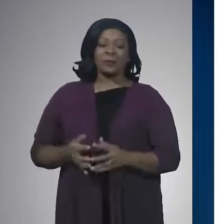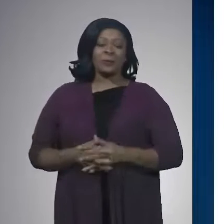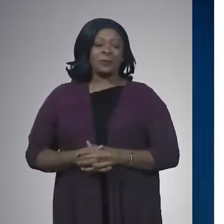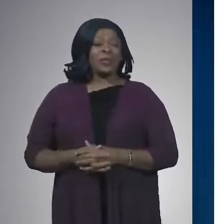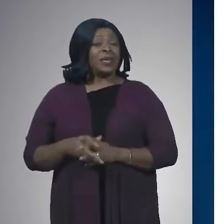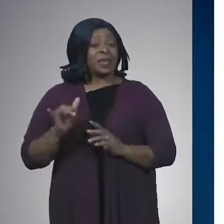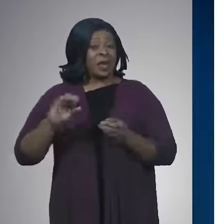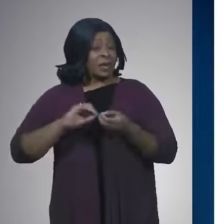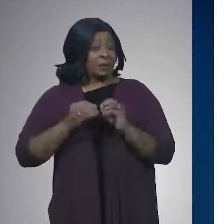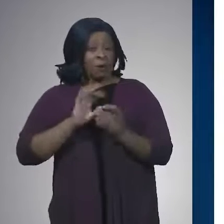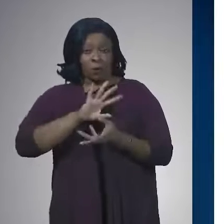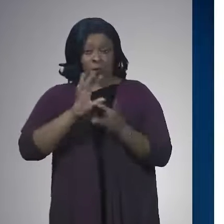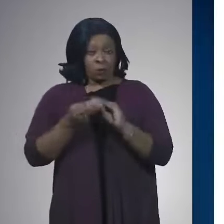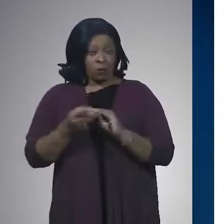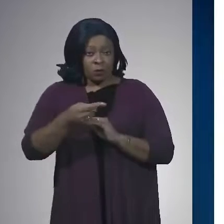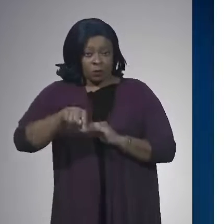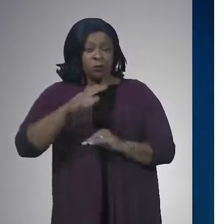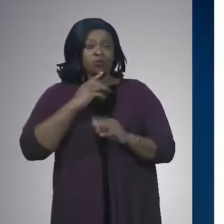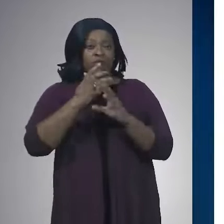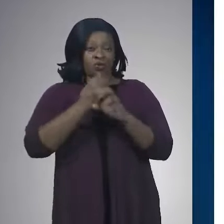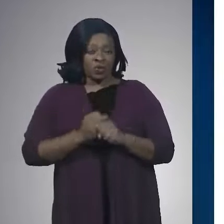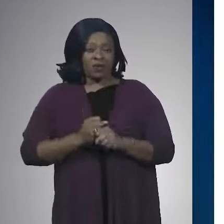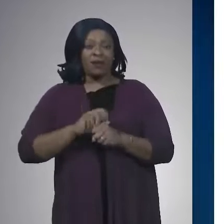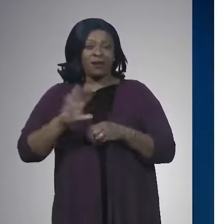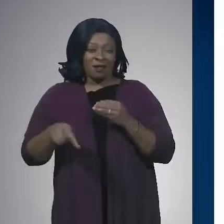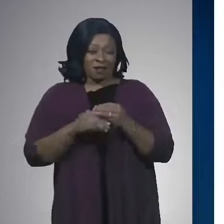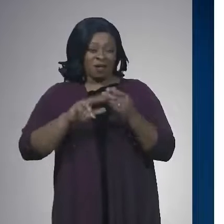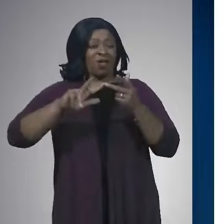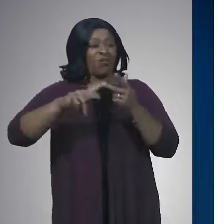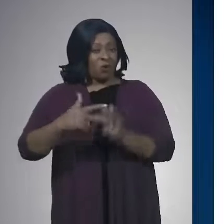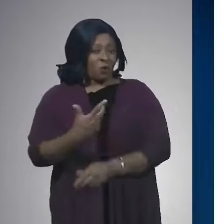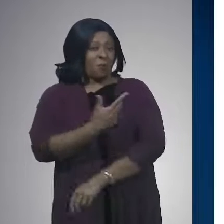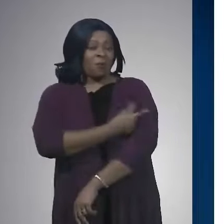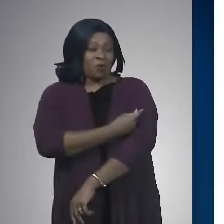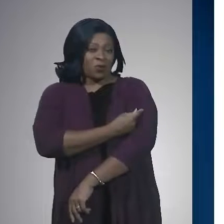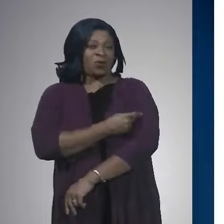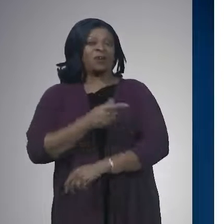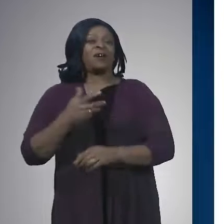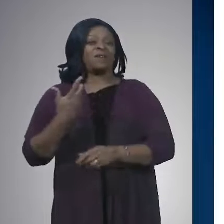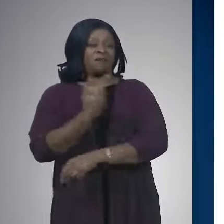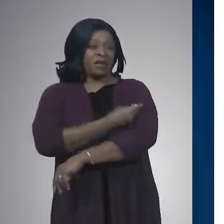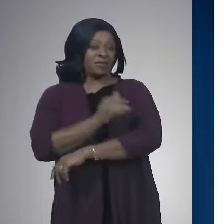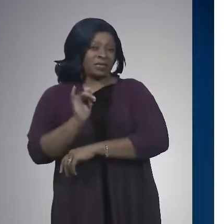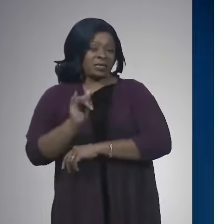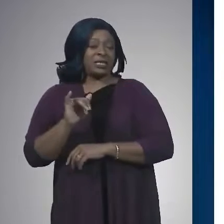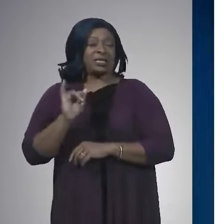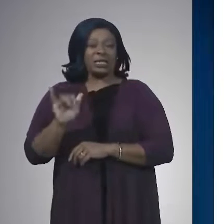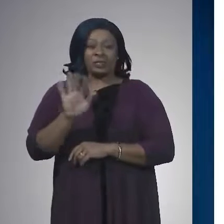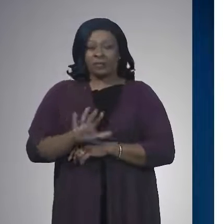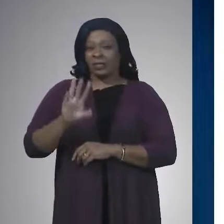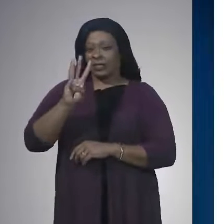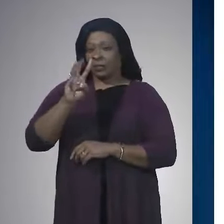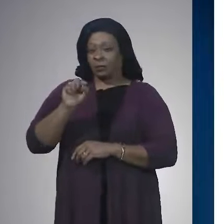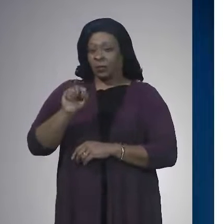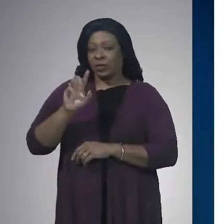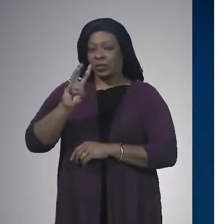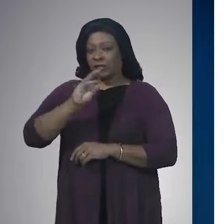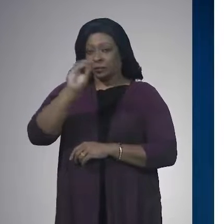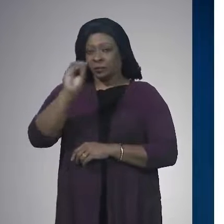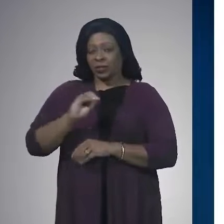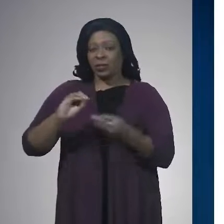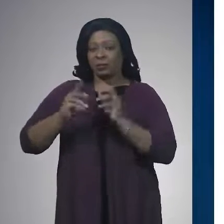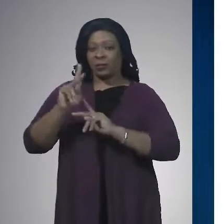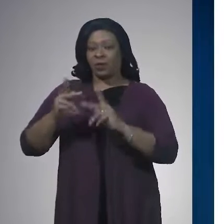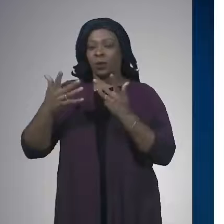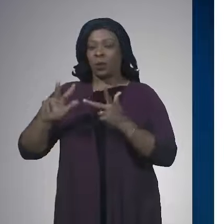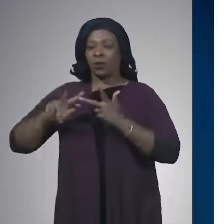That number includes those who have received an additional 3rd dose of vaccine, which is about 6.6% of the